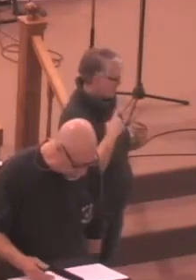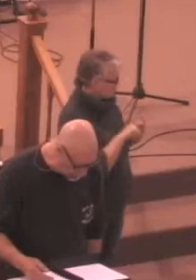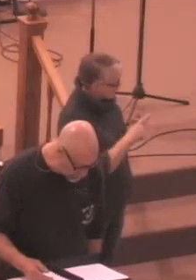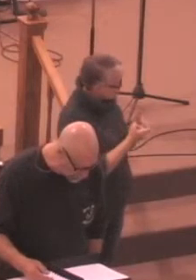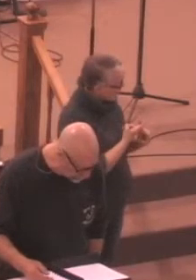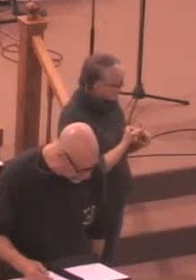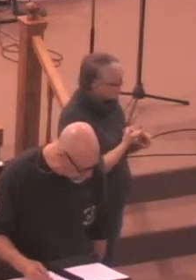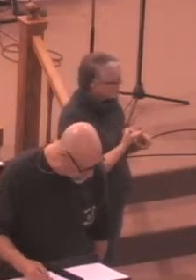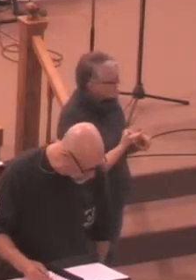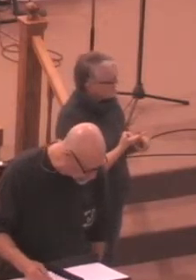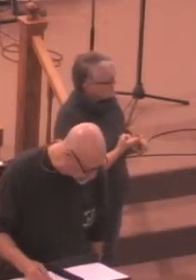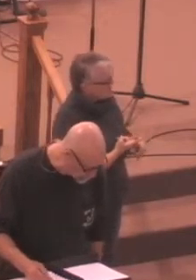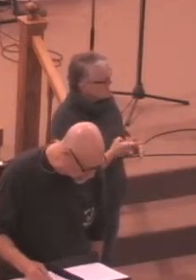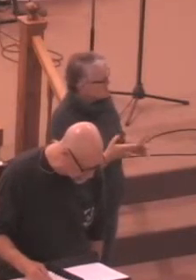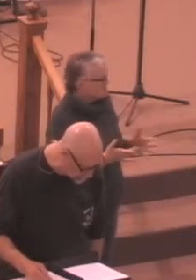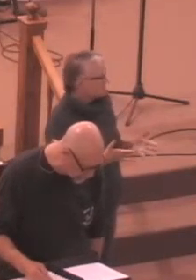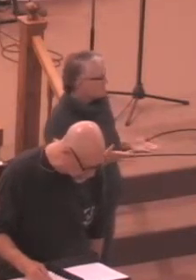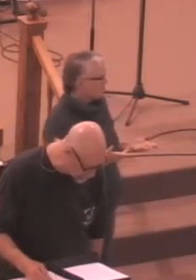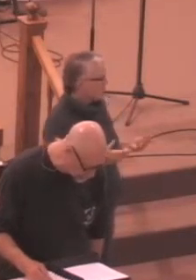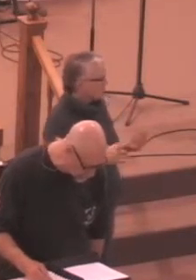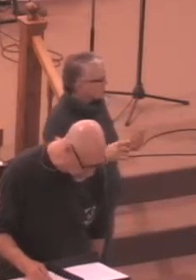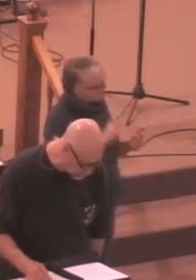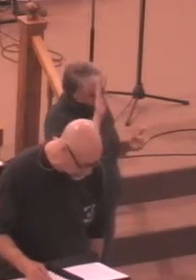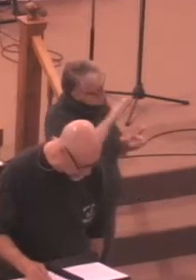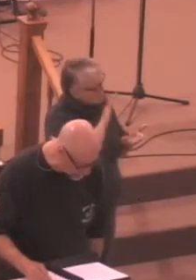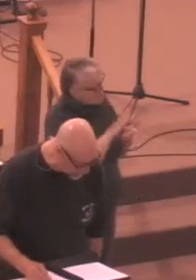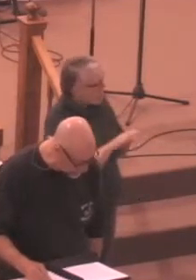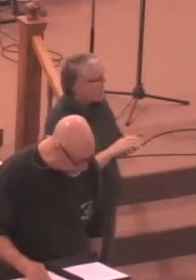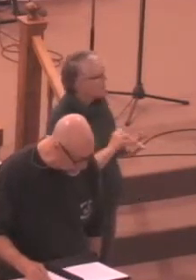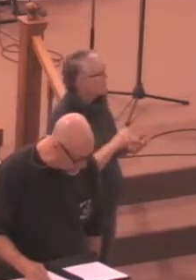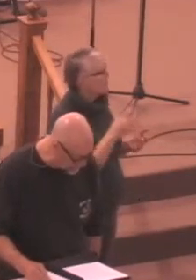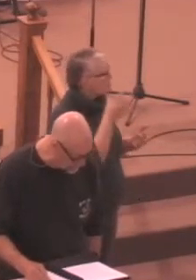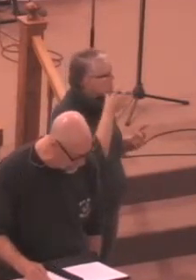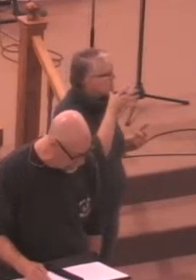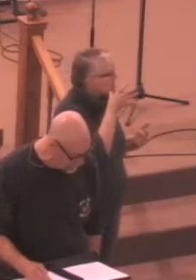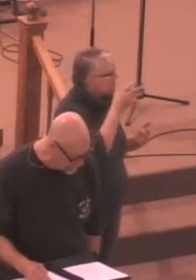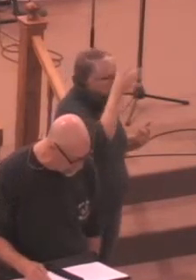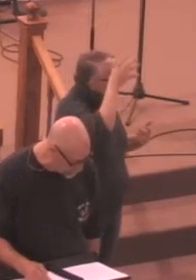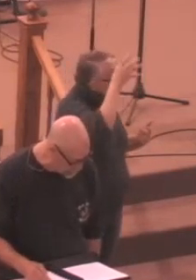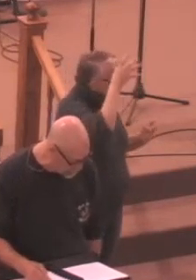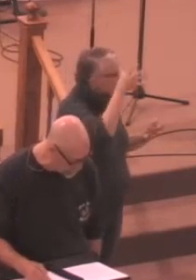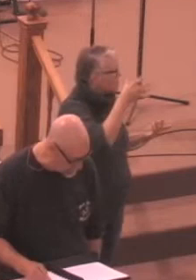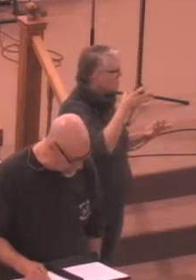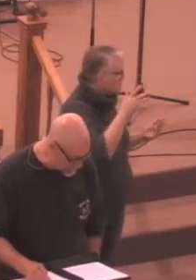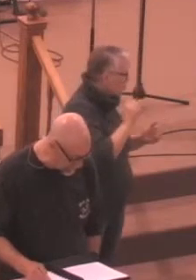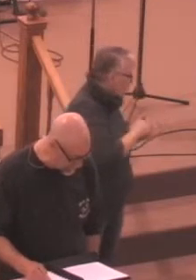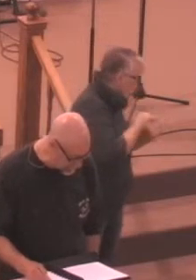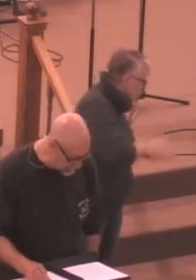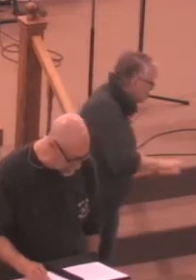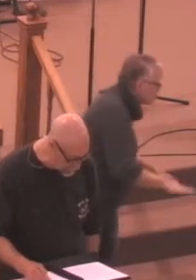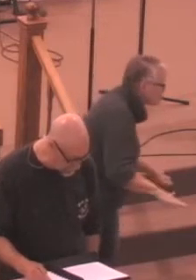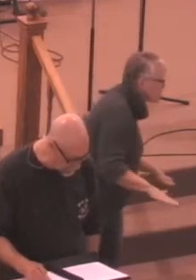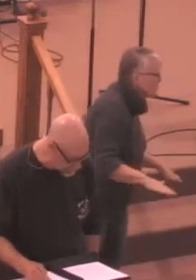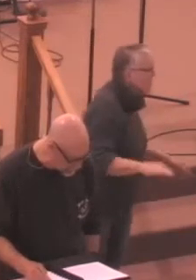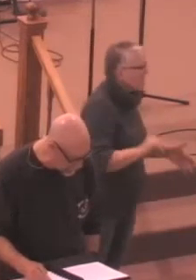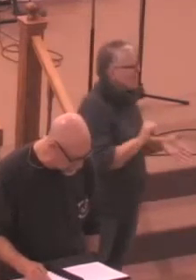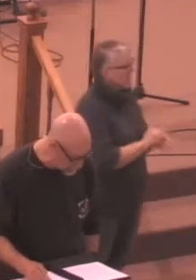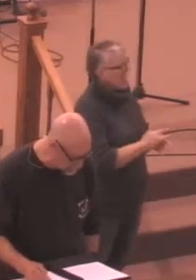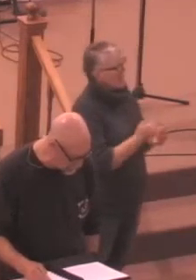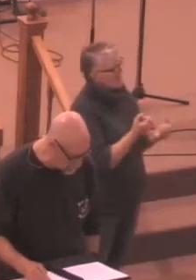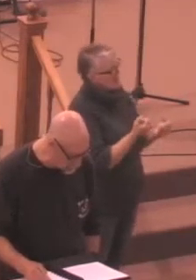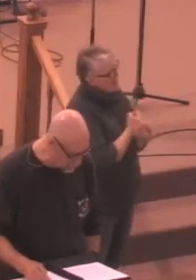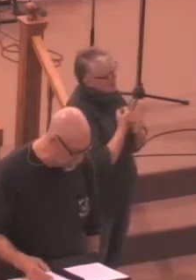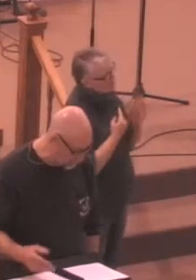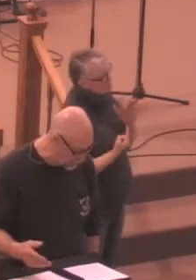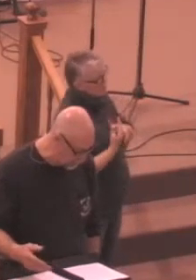the warm, unforced love shown between spouses or between a parent and a child. Storge love is displayed in many stories in the Bible,